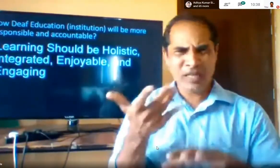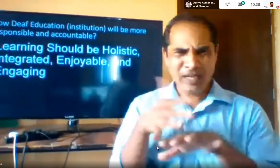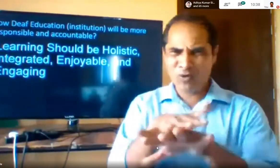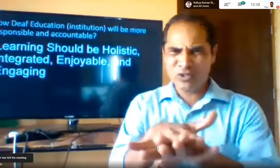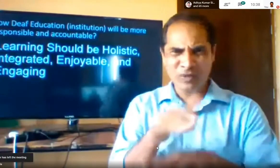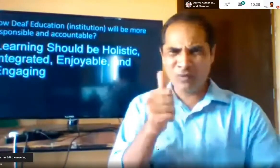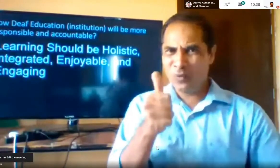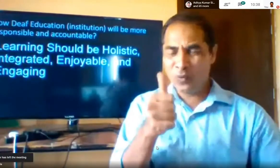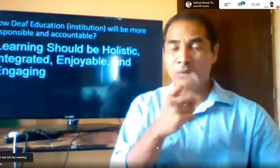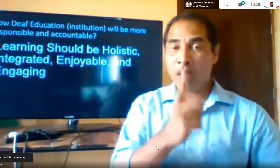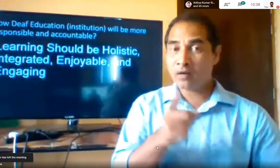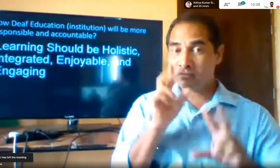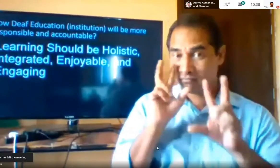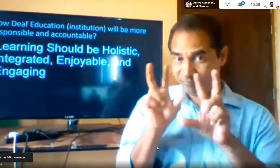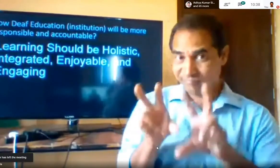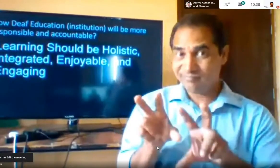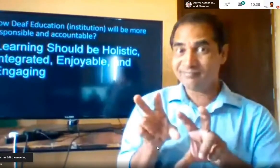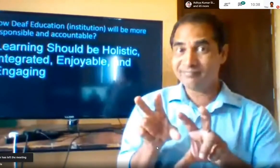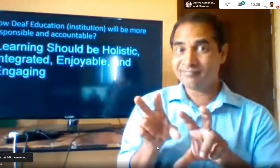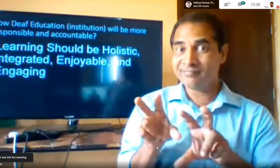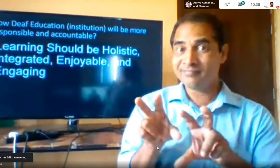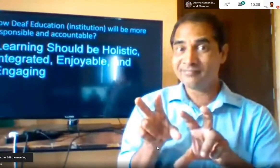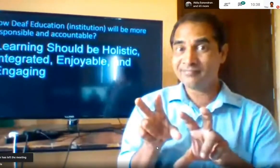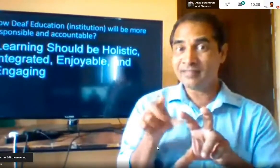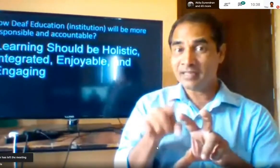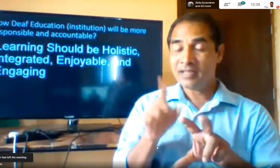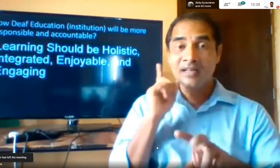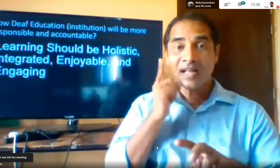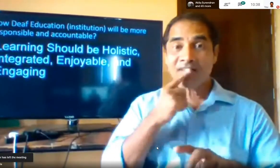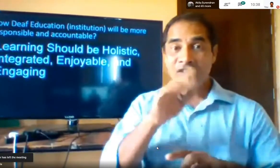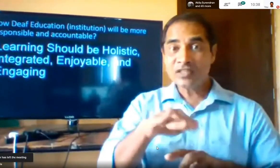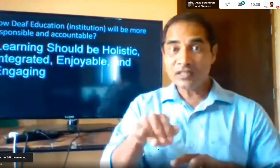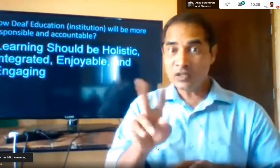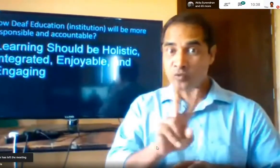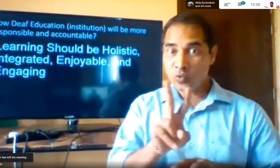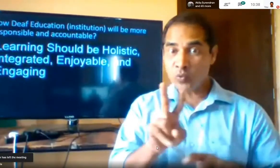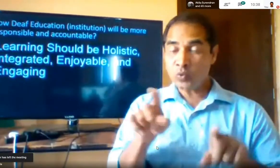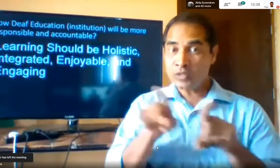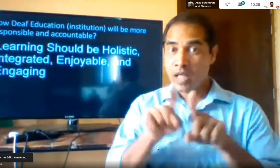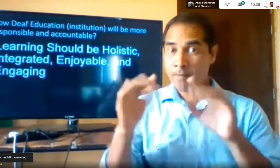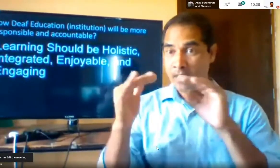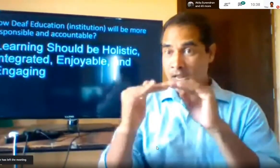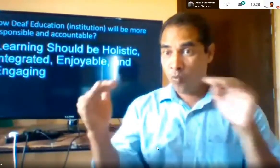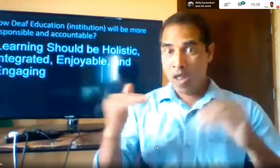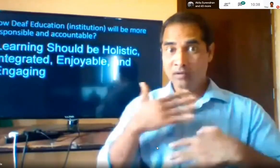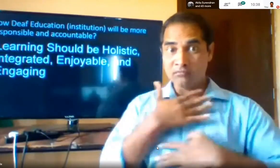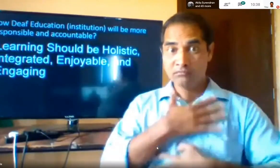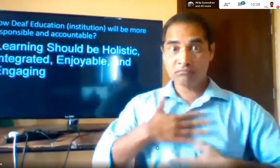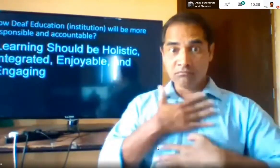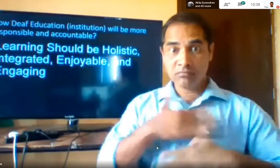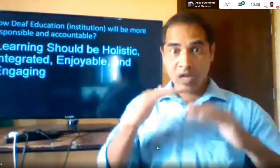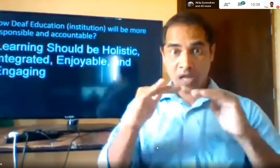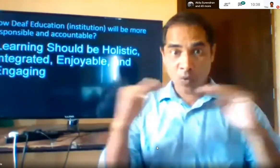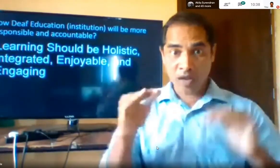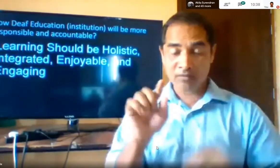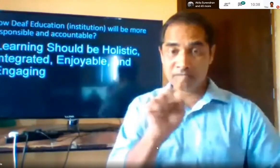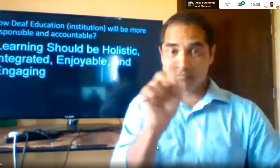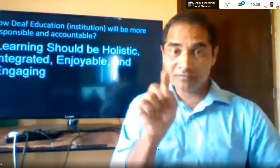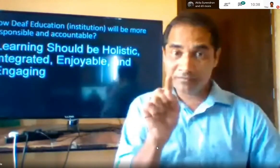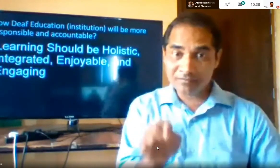So always we will be tell inclusive, the word but for the deaf, we need